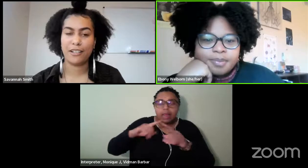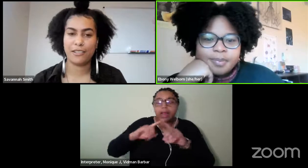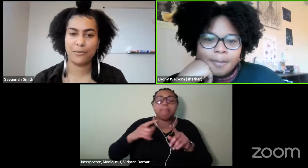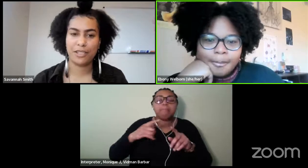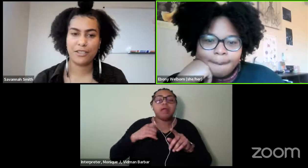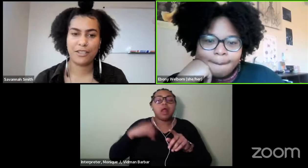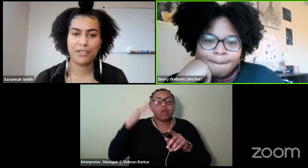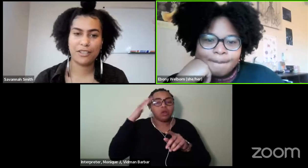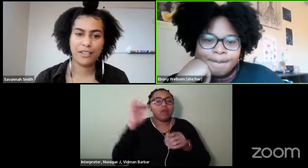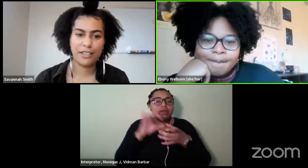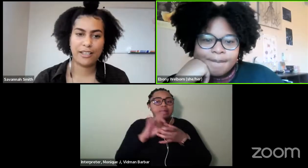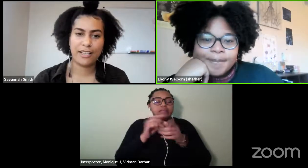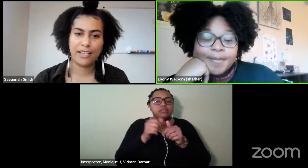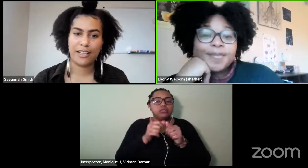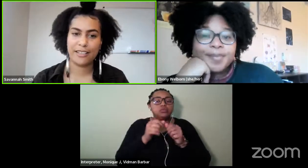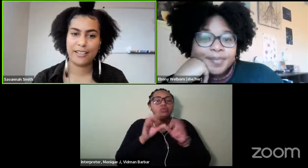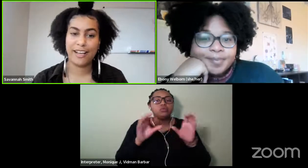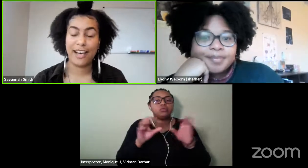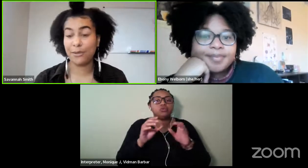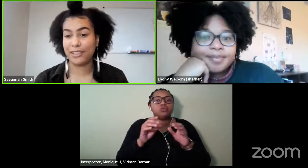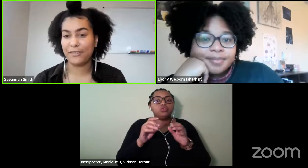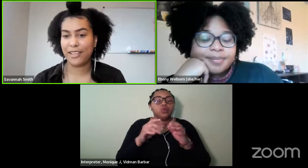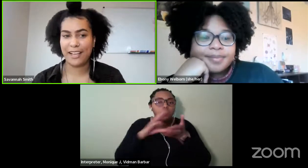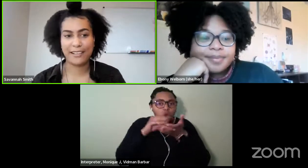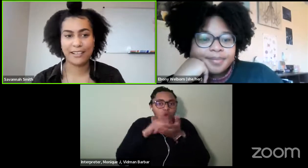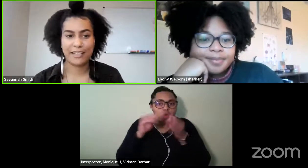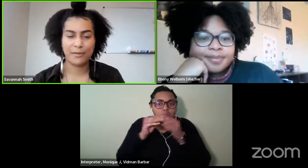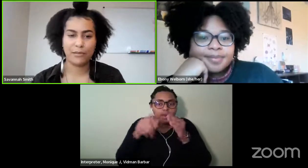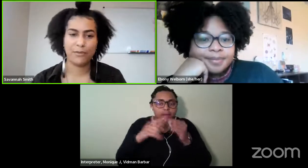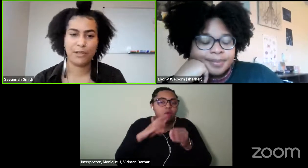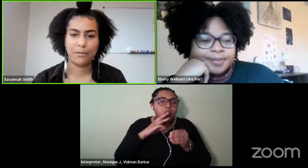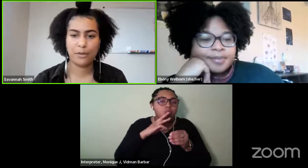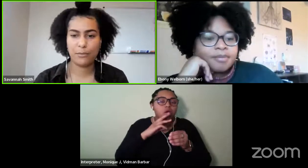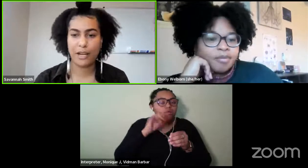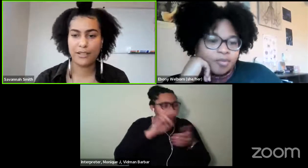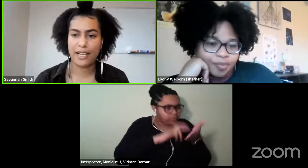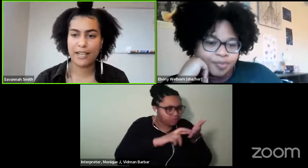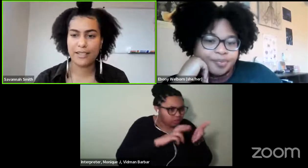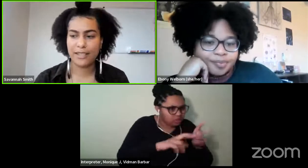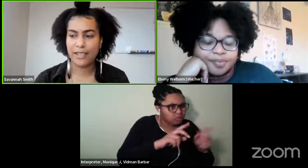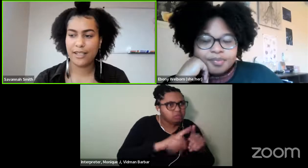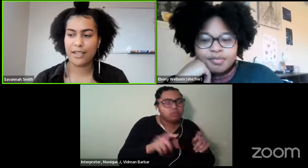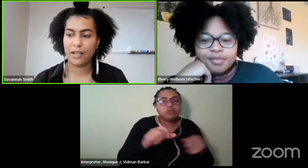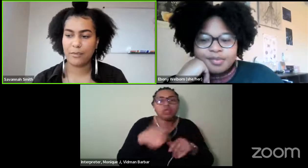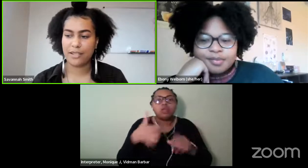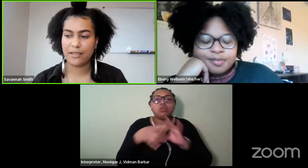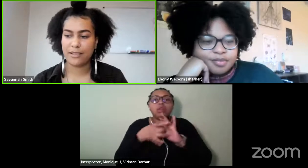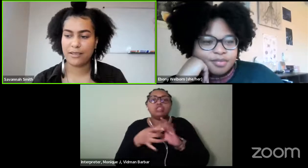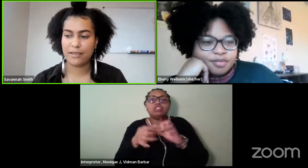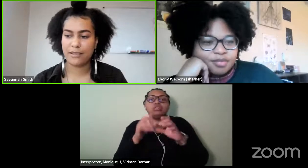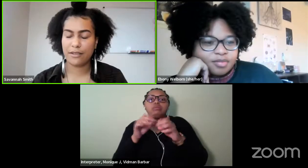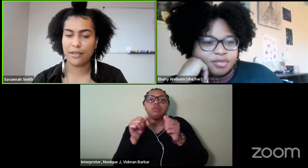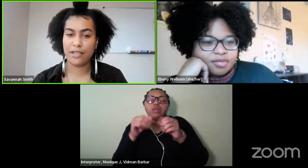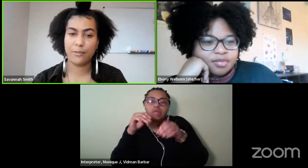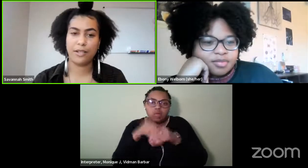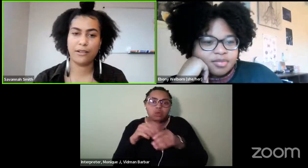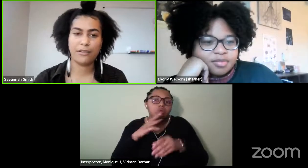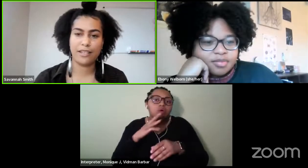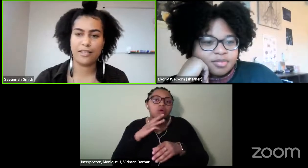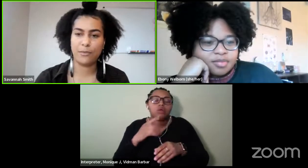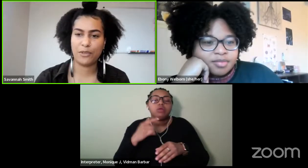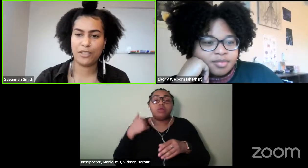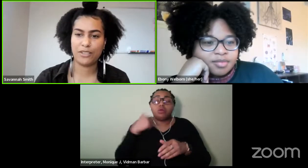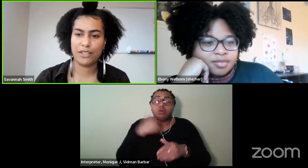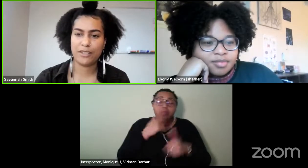water other than research. And I really love that. I think that's something we really prioritize in our business as